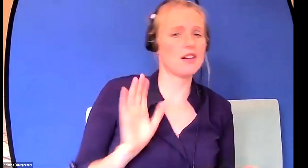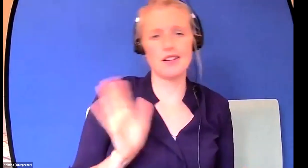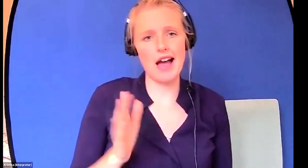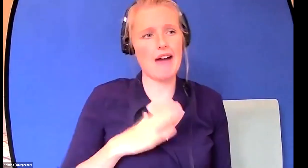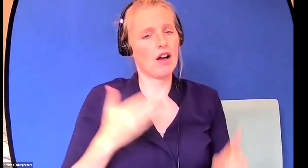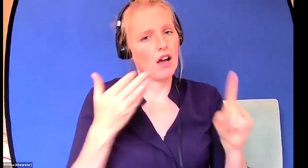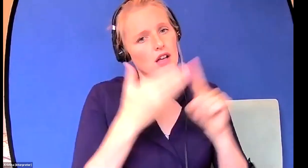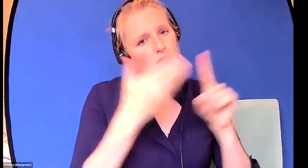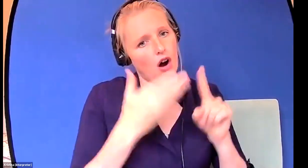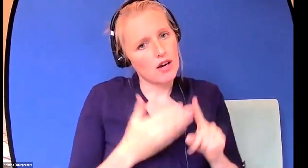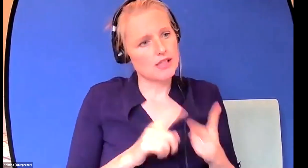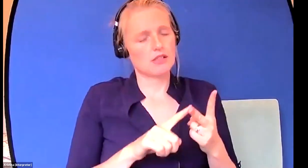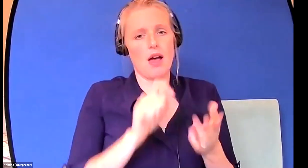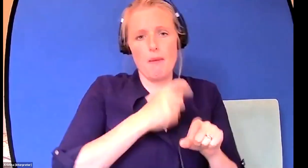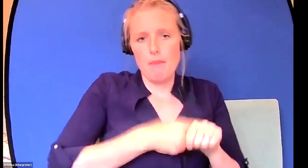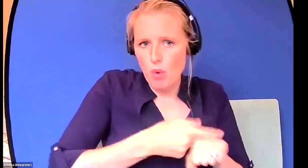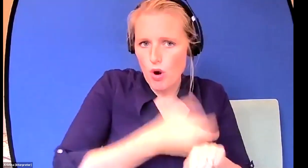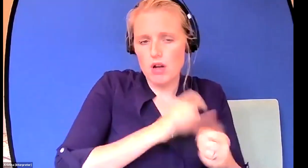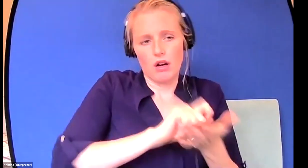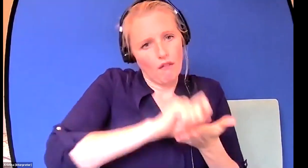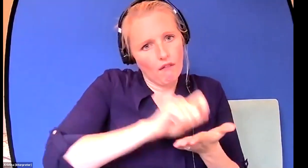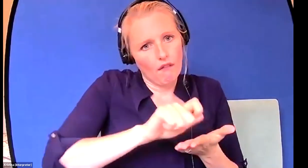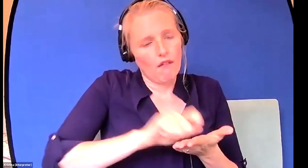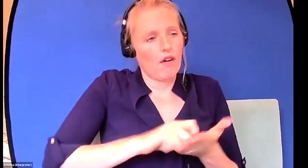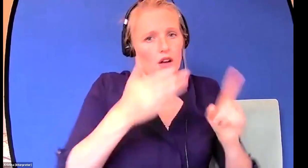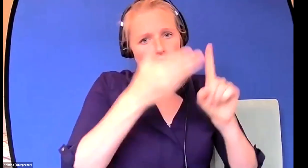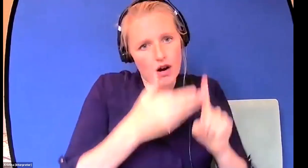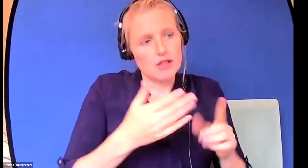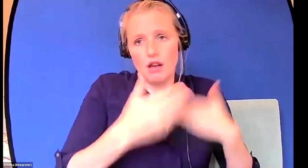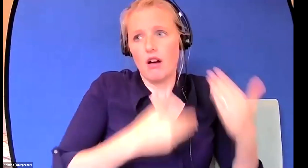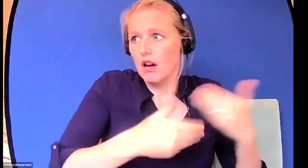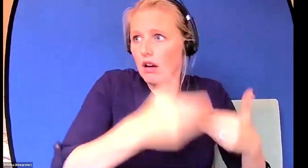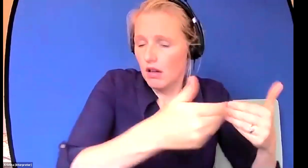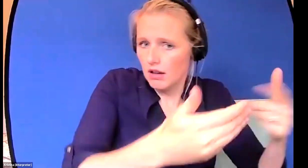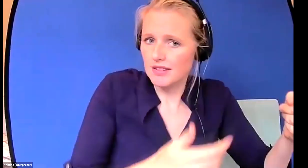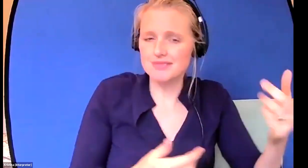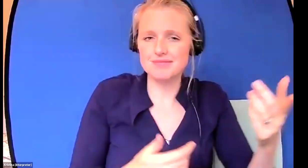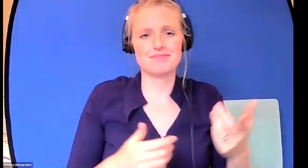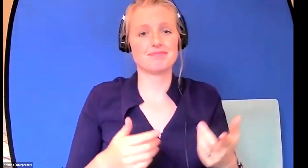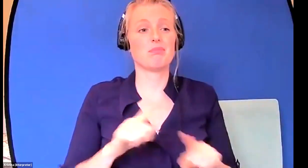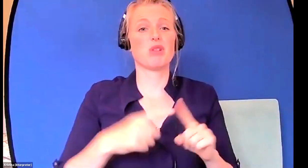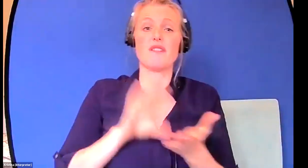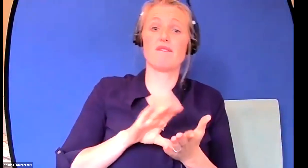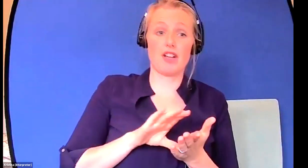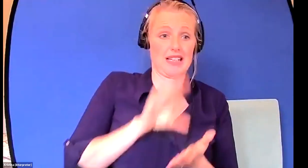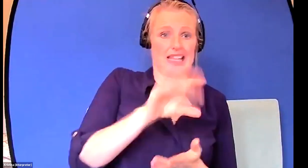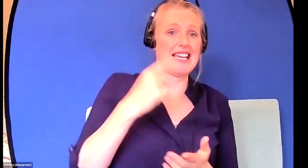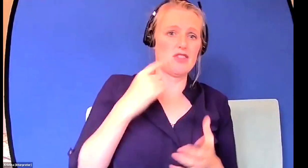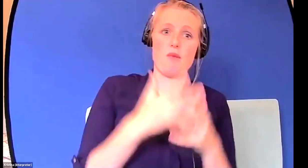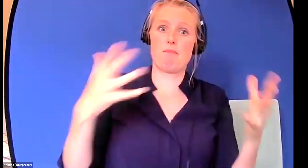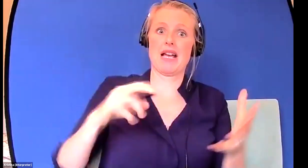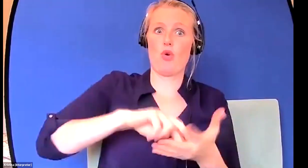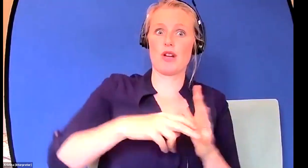increased metrocisation, and a further concentration of funding for the larger metropolitan